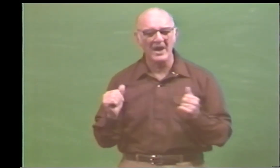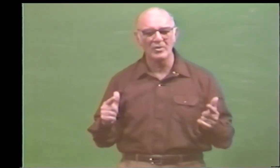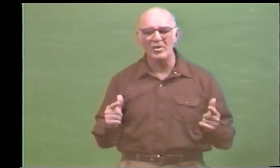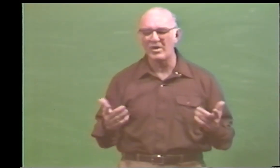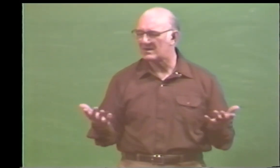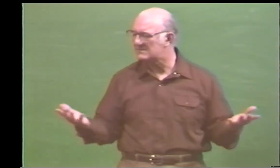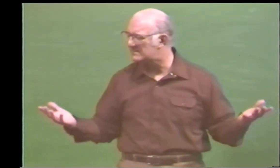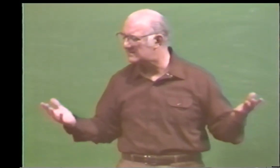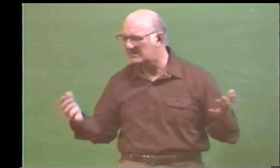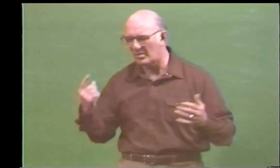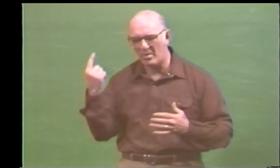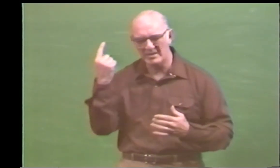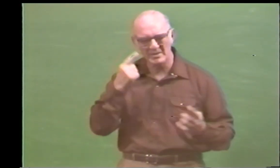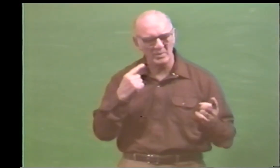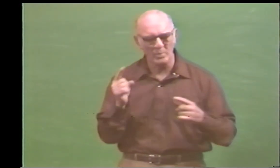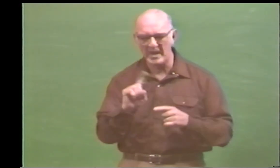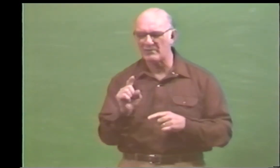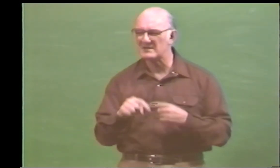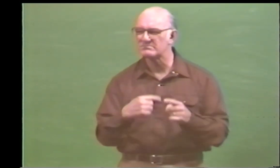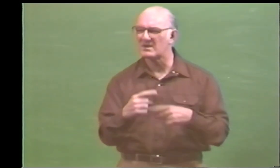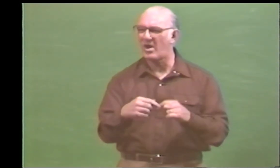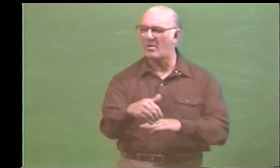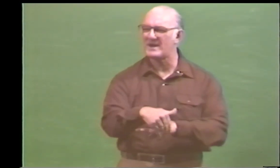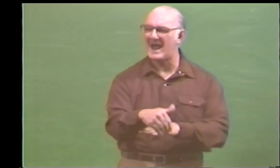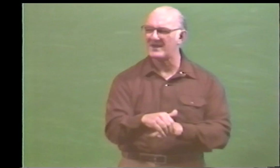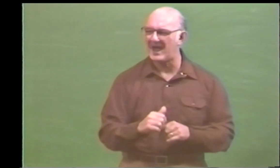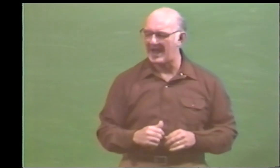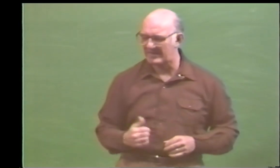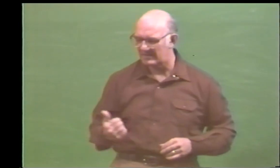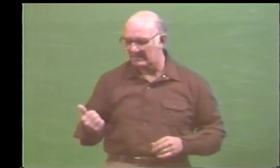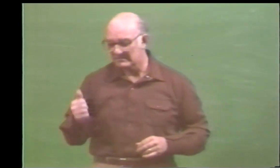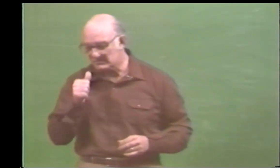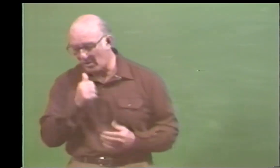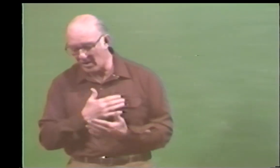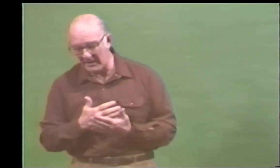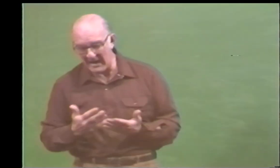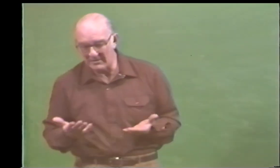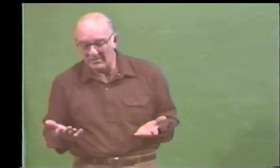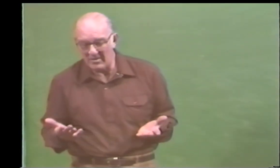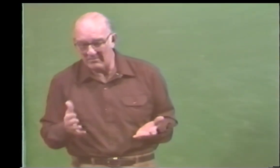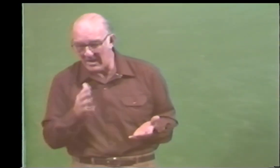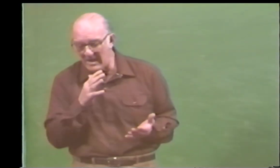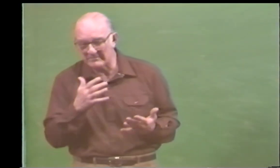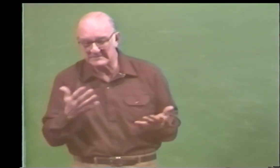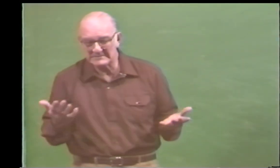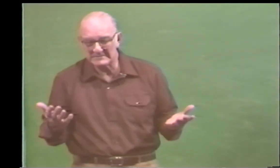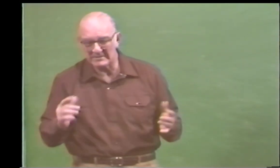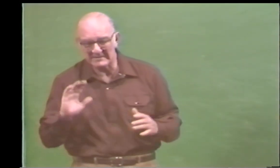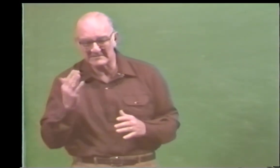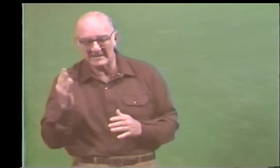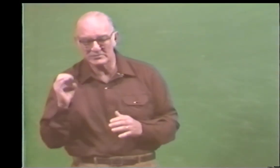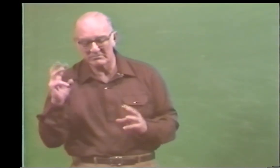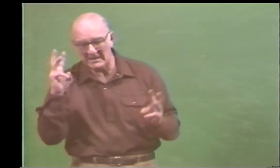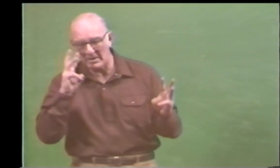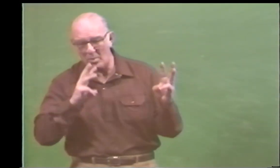all. Wonder where he's been going at night. Thought, I don't know, Mom, but he seems to be